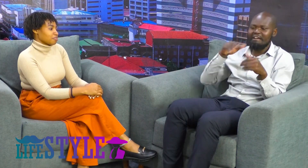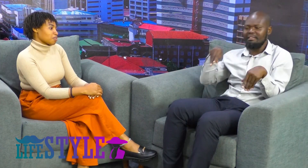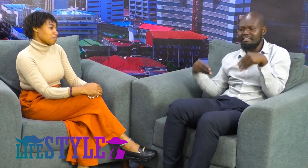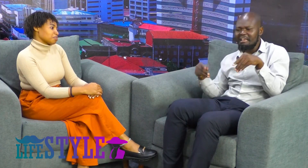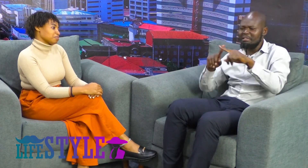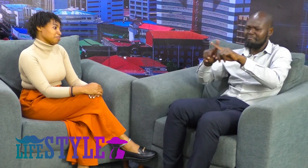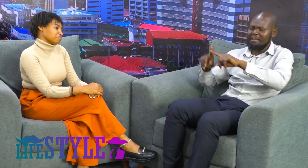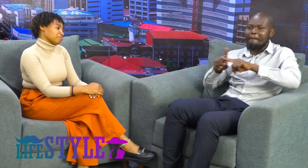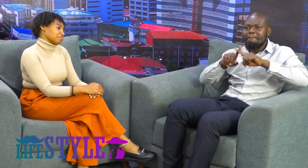desensitize